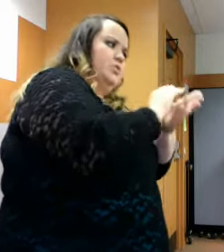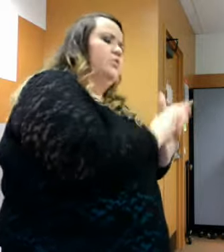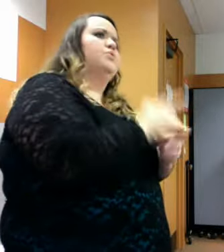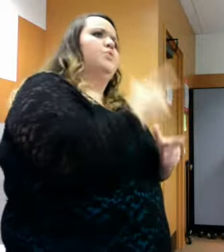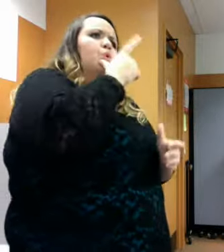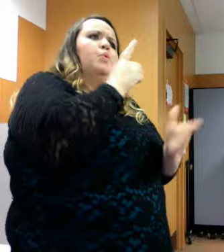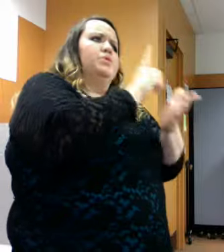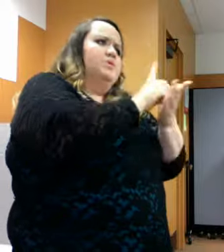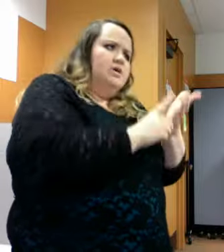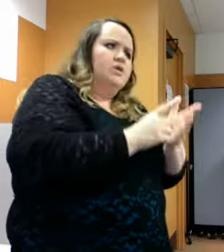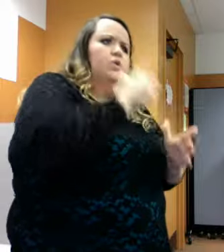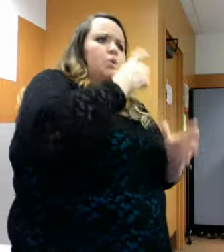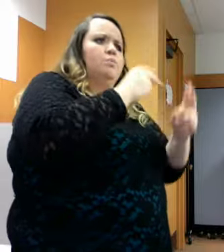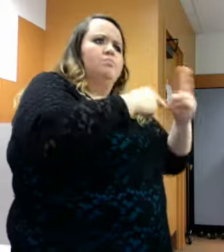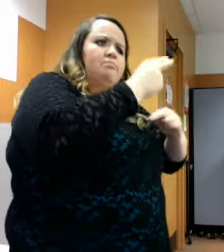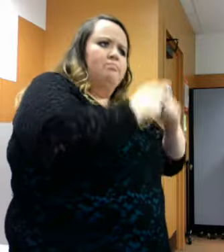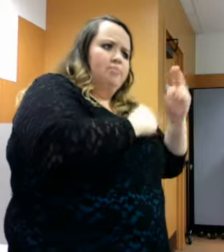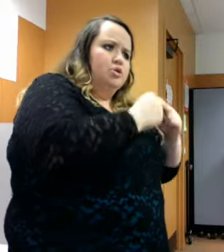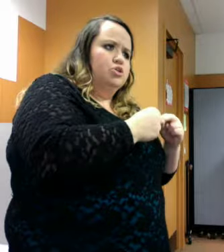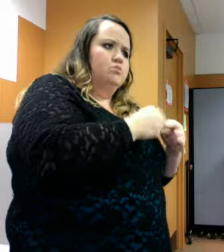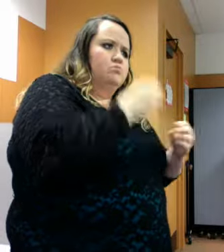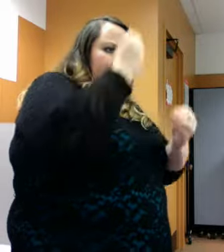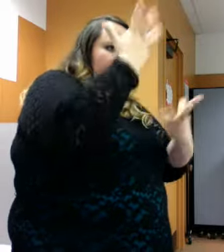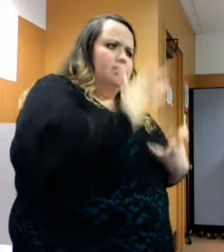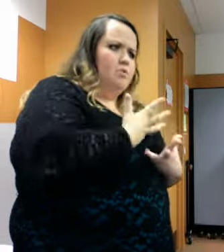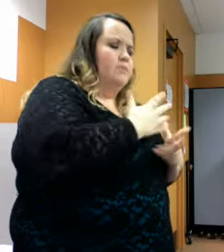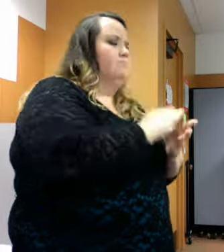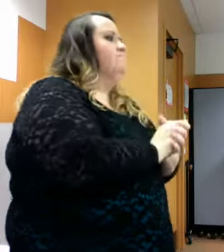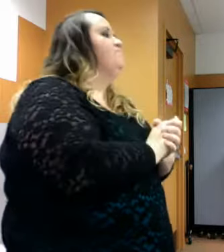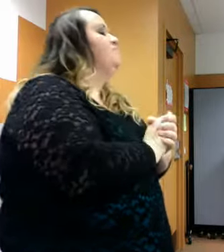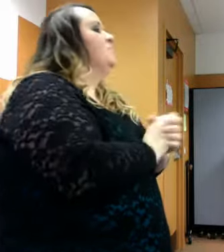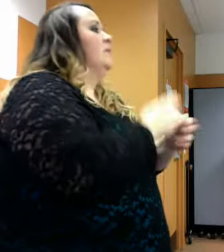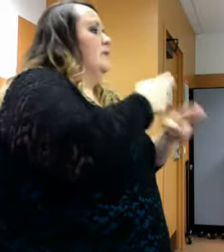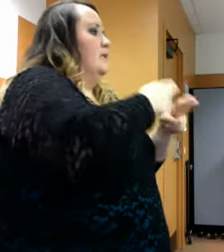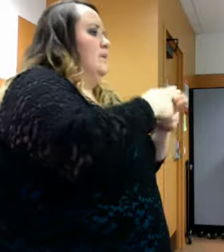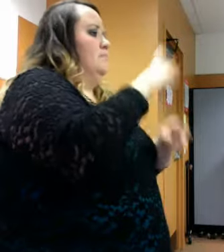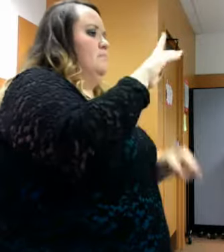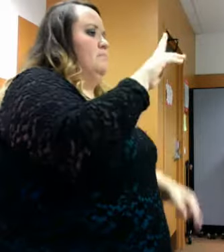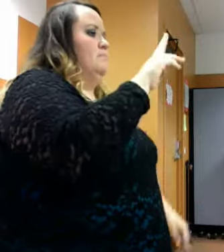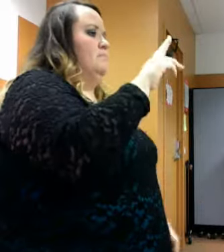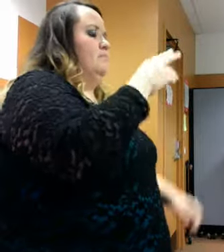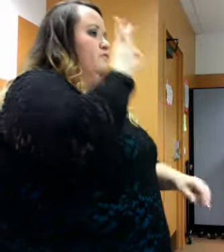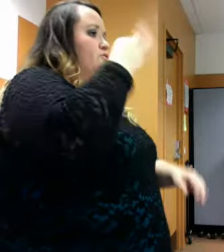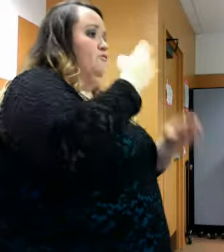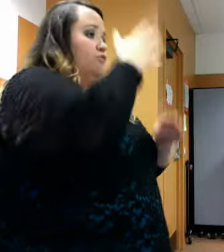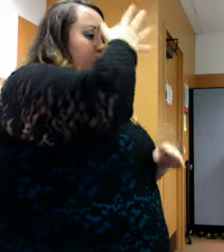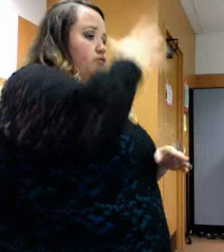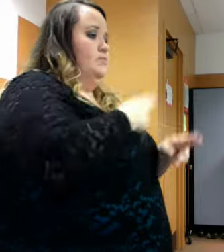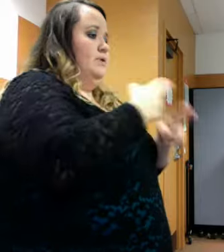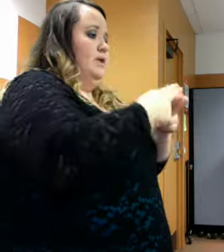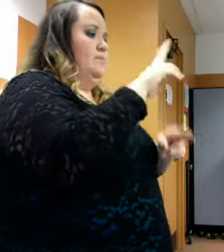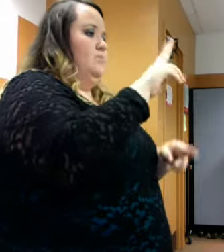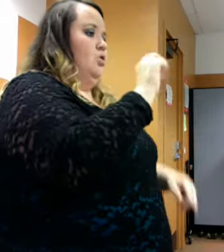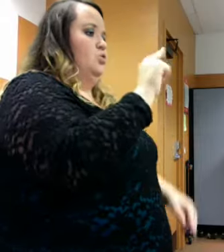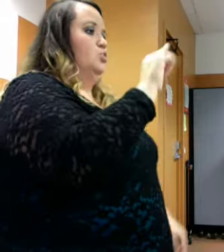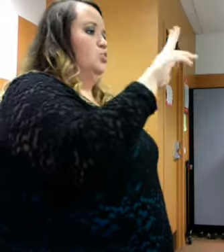So a Frenchman named Frederick Auguste Bartholdi designed the Statue of Liberty. And something that I read that was fascinating is her copper